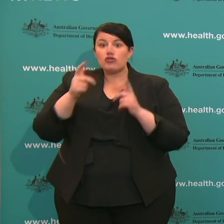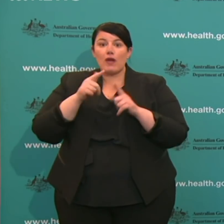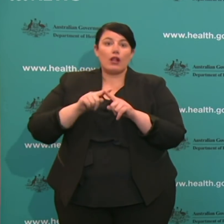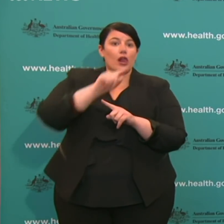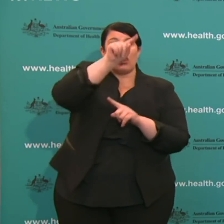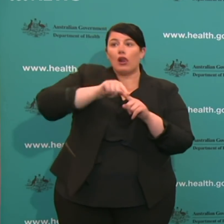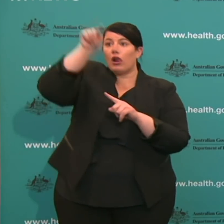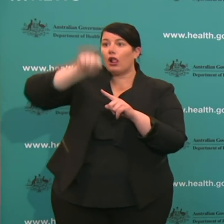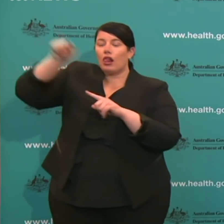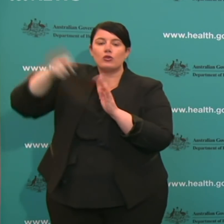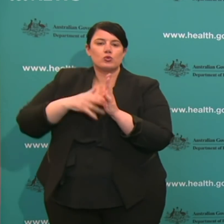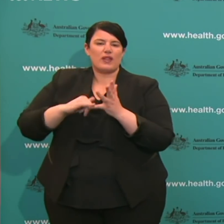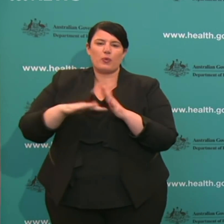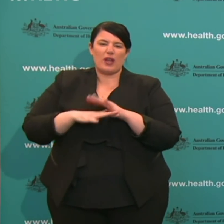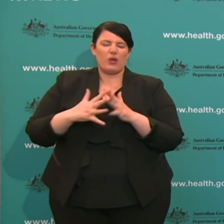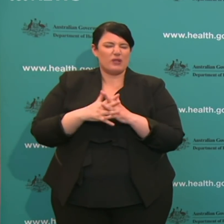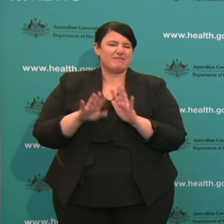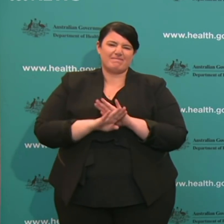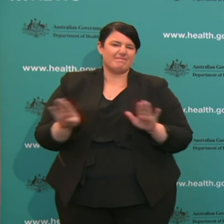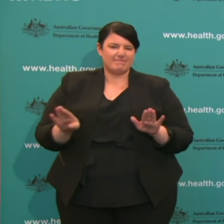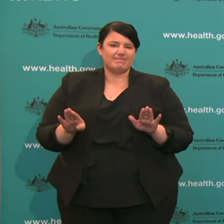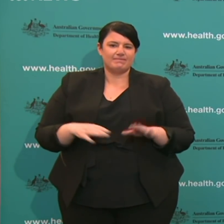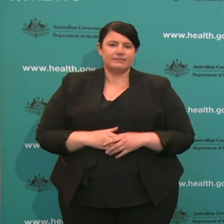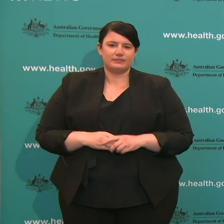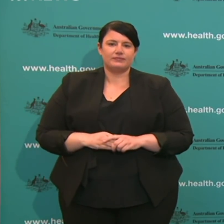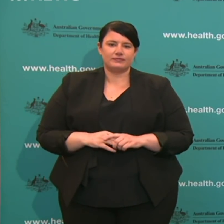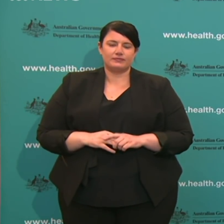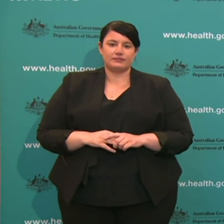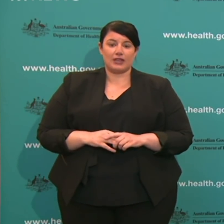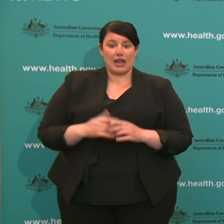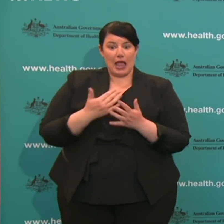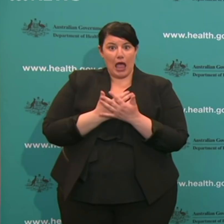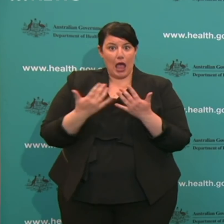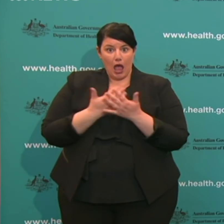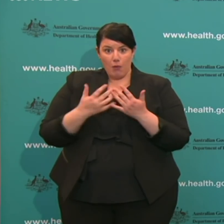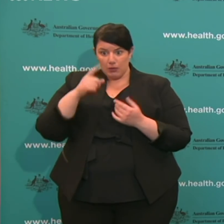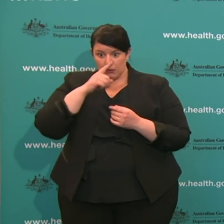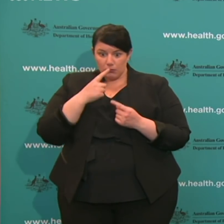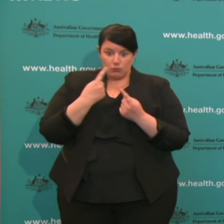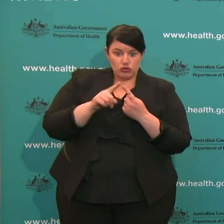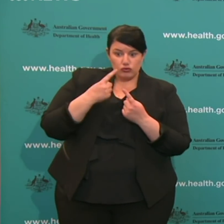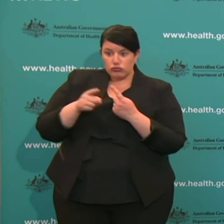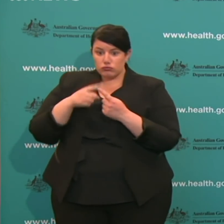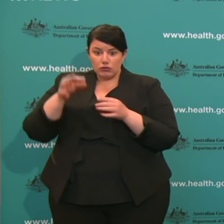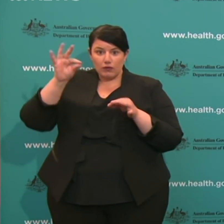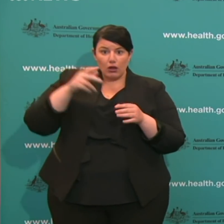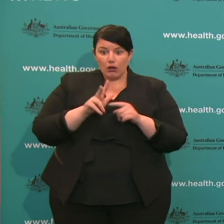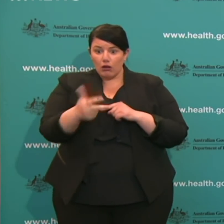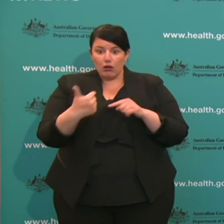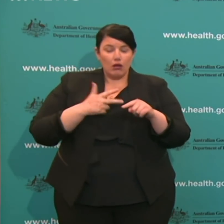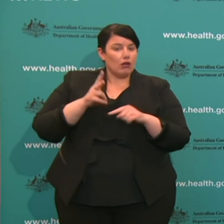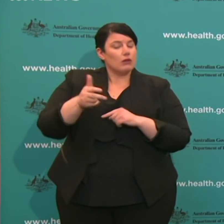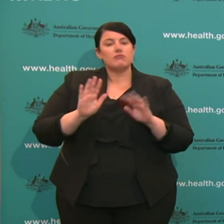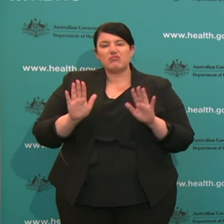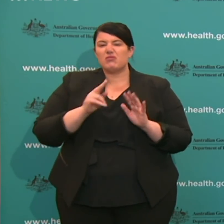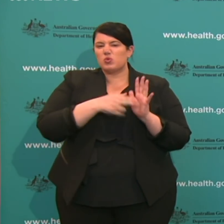and as for the number of permits that are issued, that of course is a matter for the New South Wales government.